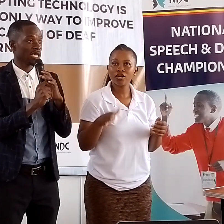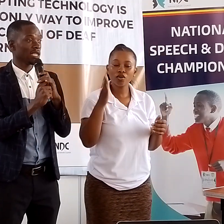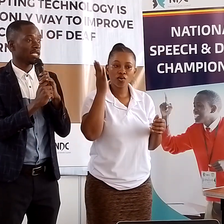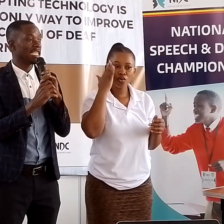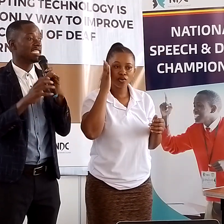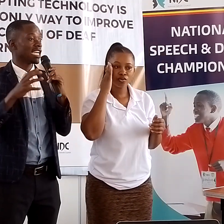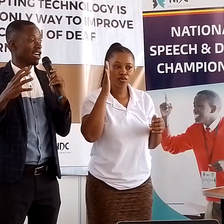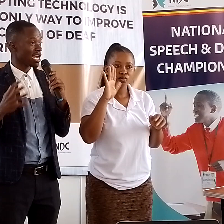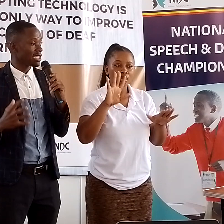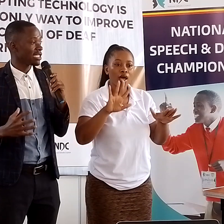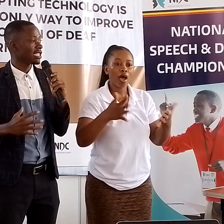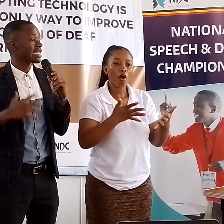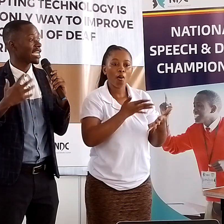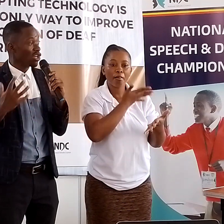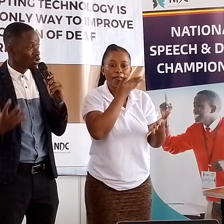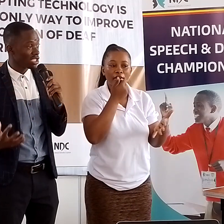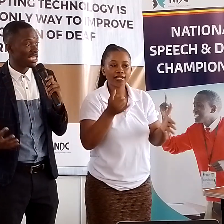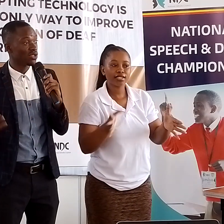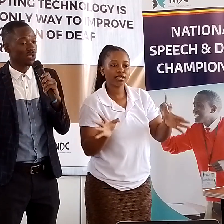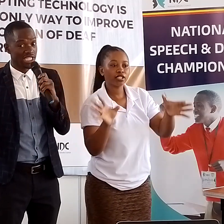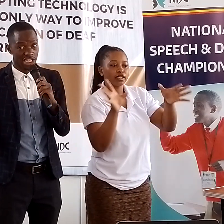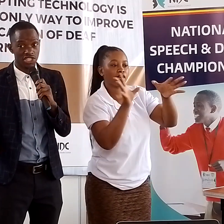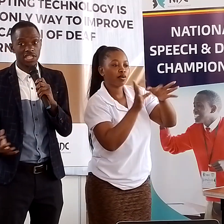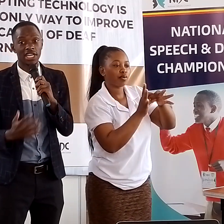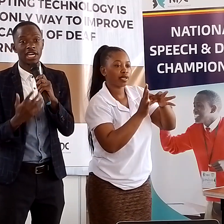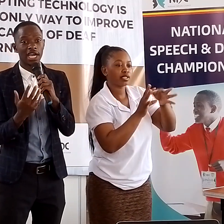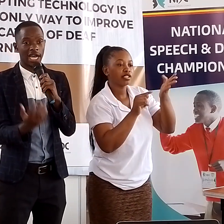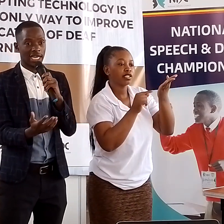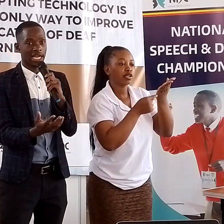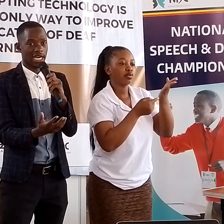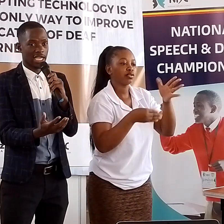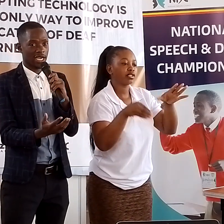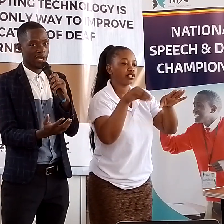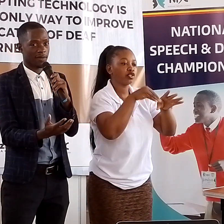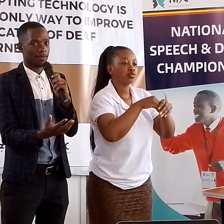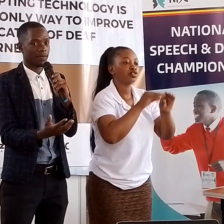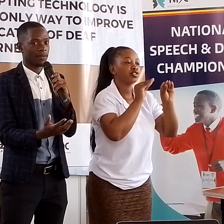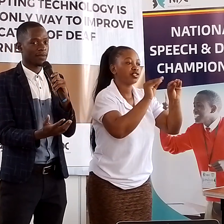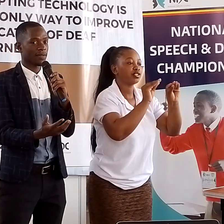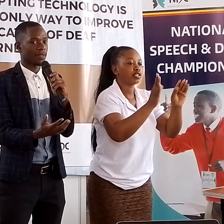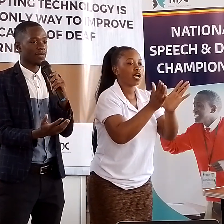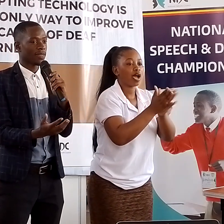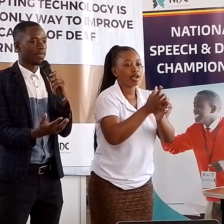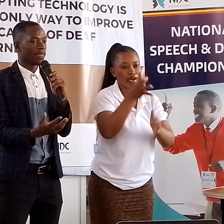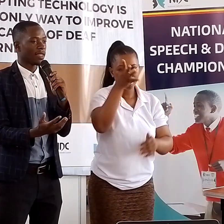we integrate technology into teaching and learning.